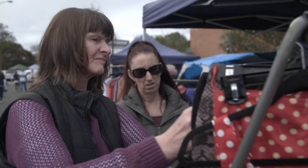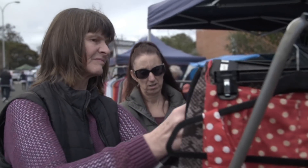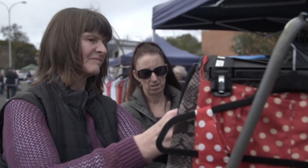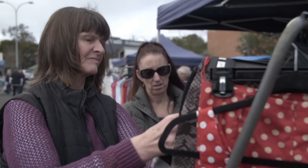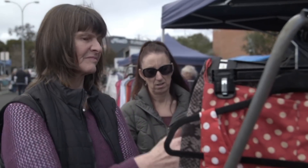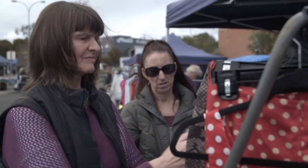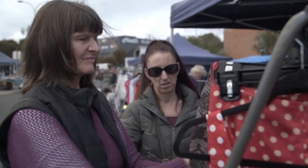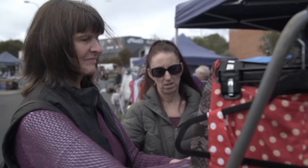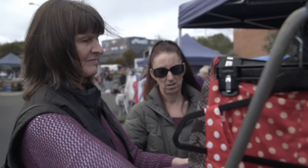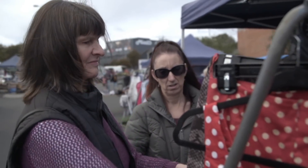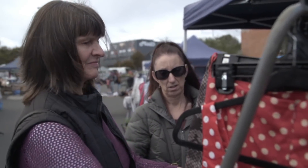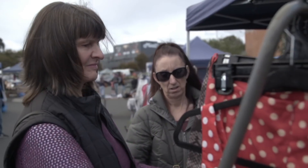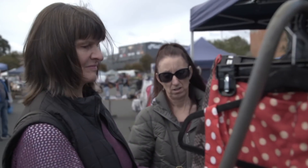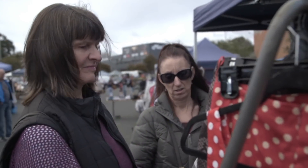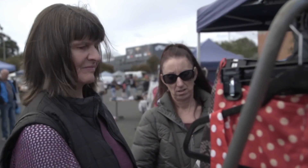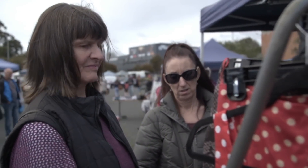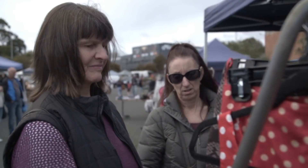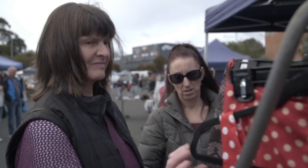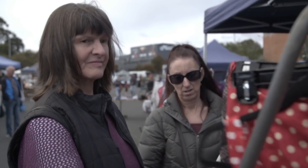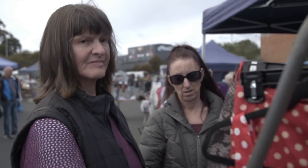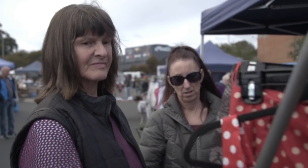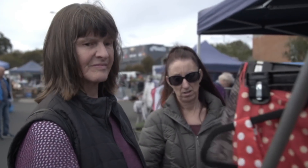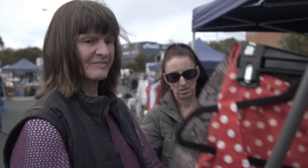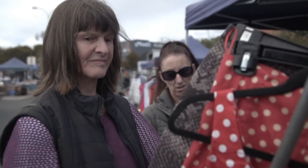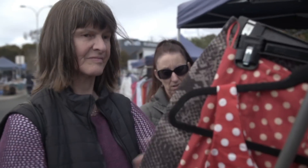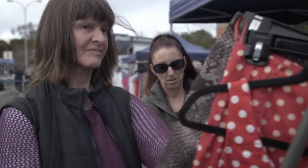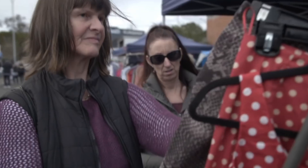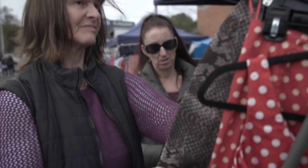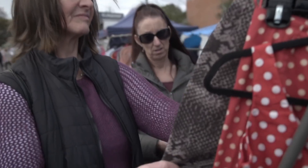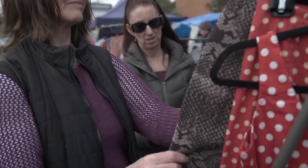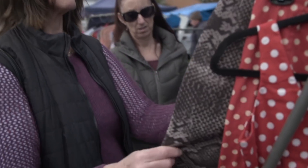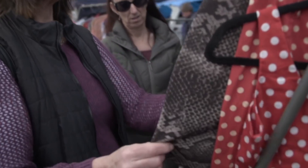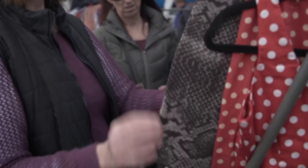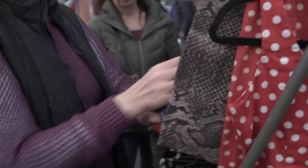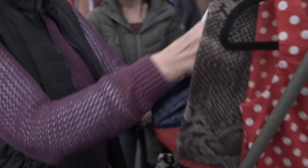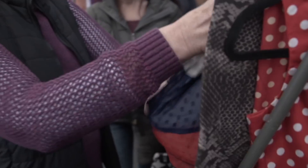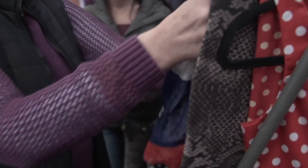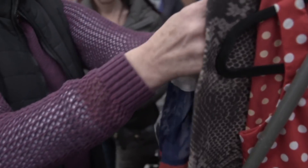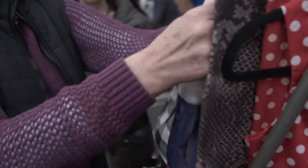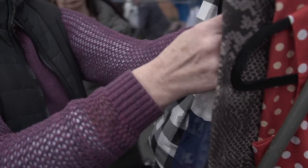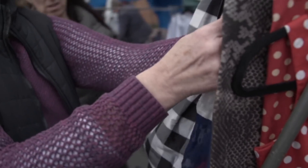I love clothes shopping. If I've got something at home that's out of fashion, then I'll just buy something new that is in fashion.